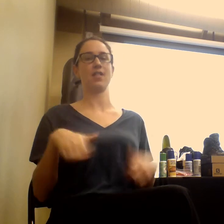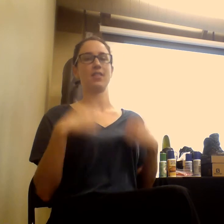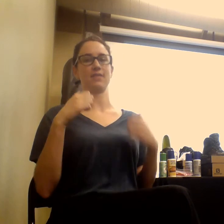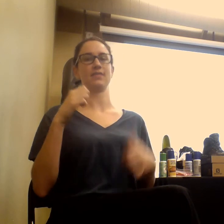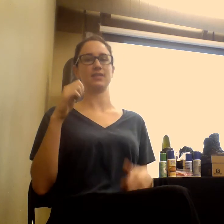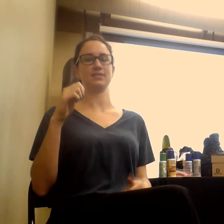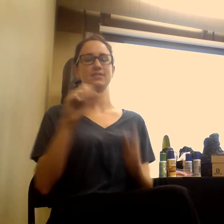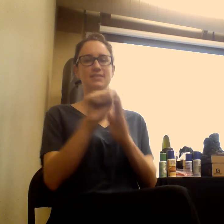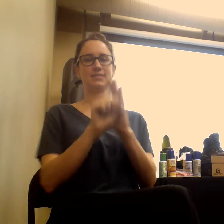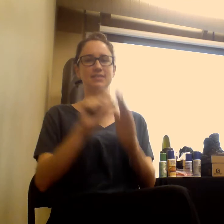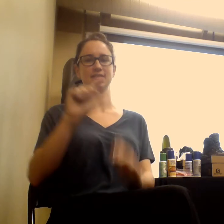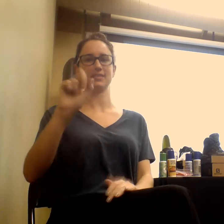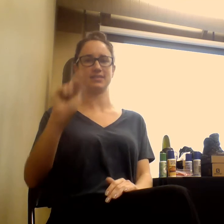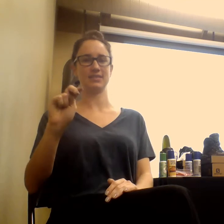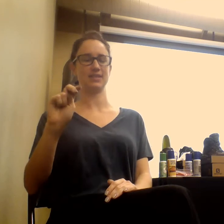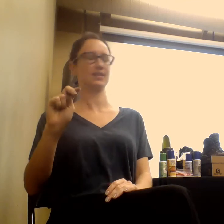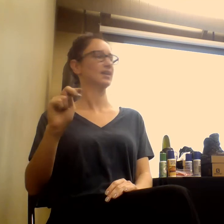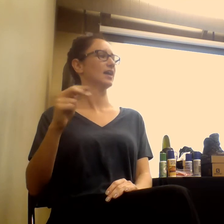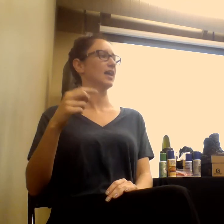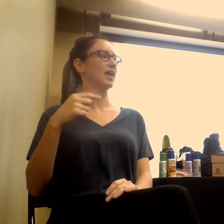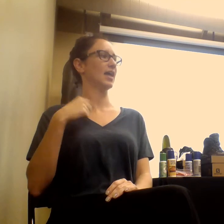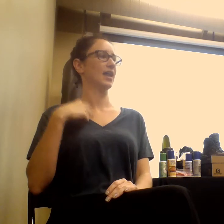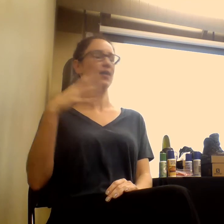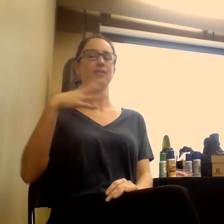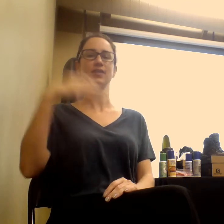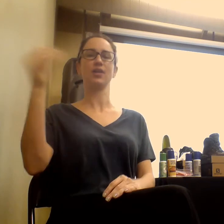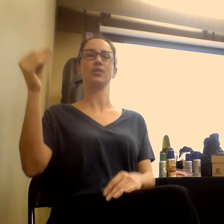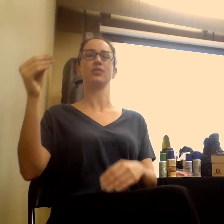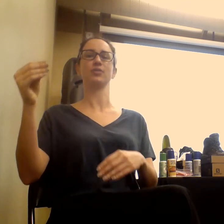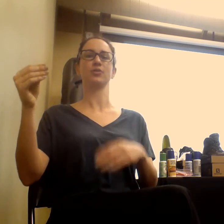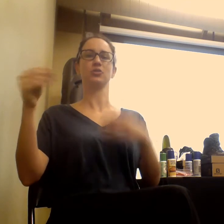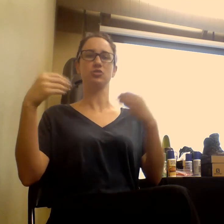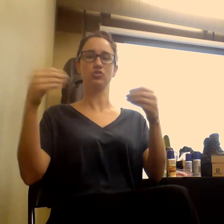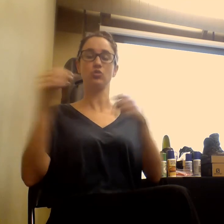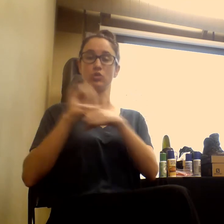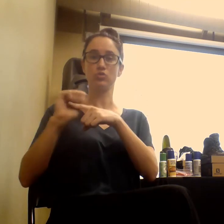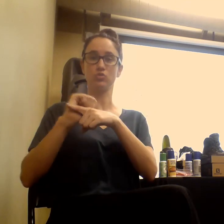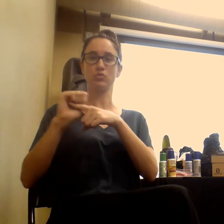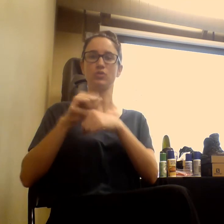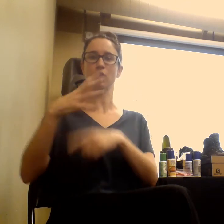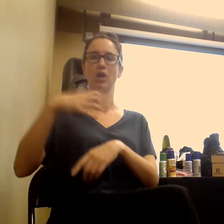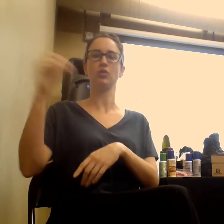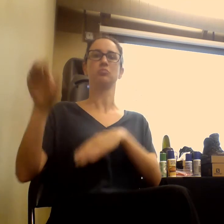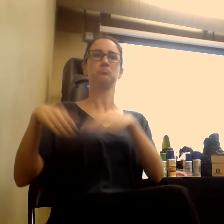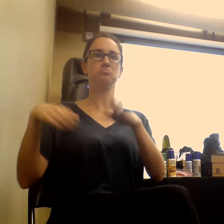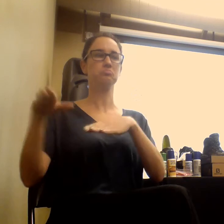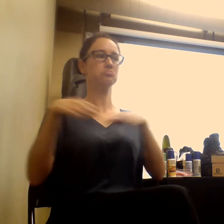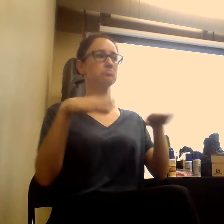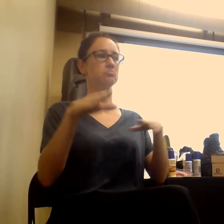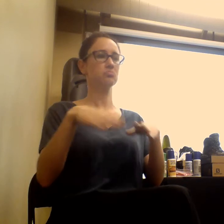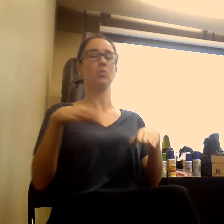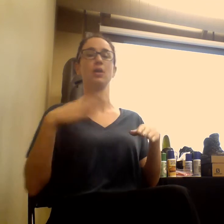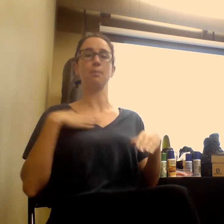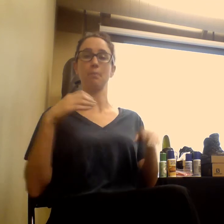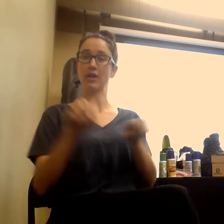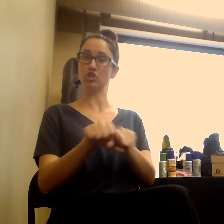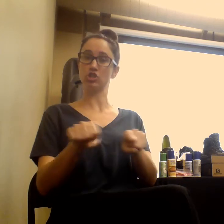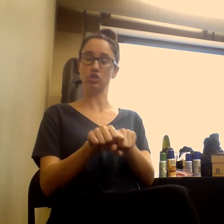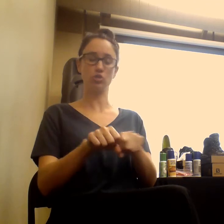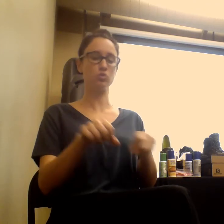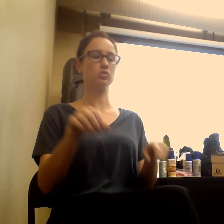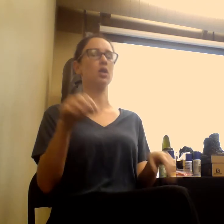it, eventually you're gonna hit one of these. And I did, and then I did it a second time, and so. I do a lot of hiking in Hawaii, it's a lot